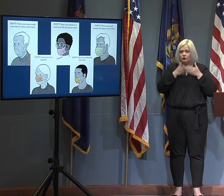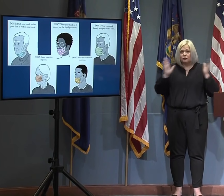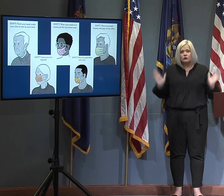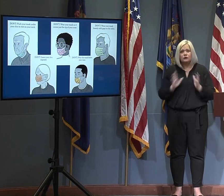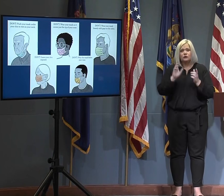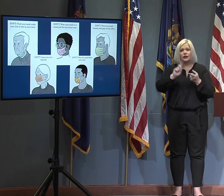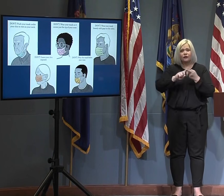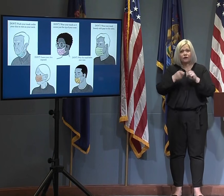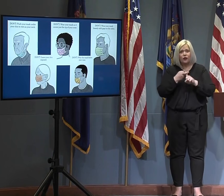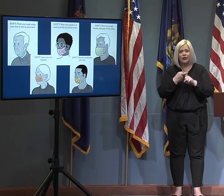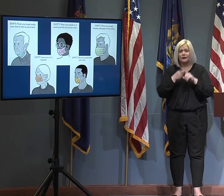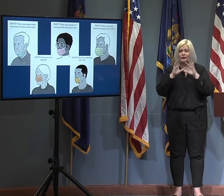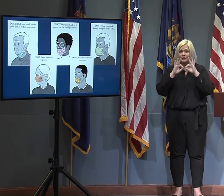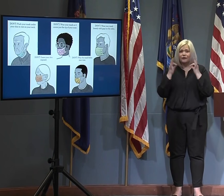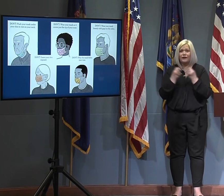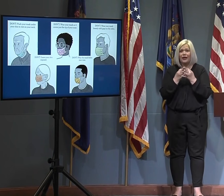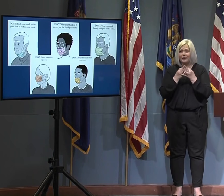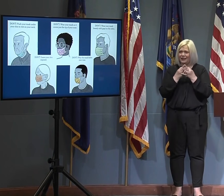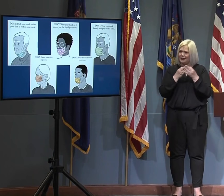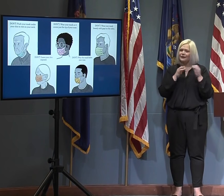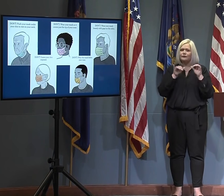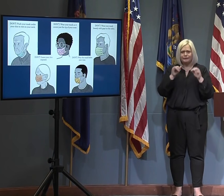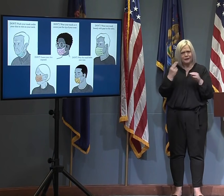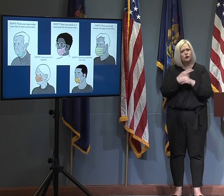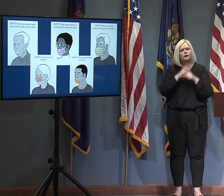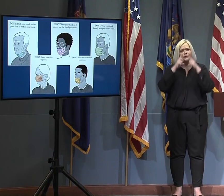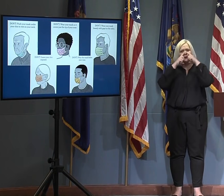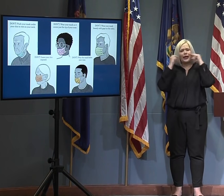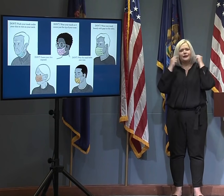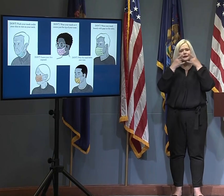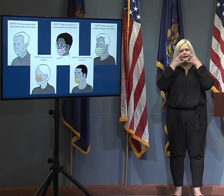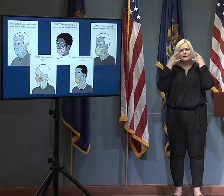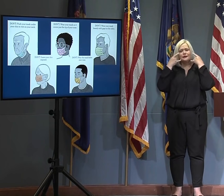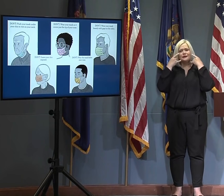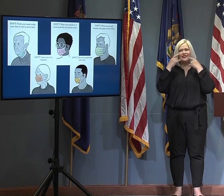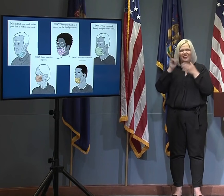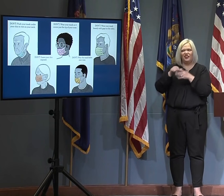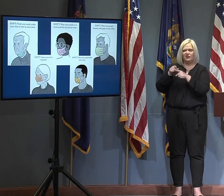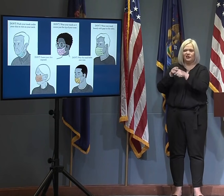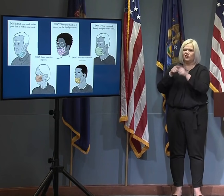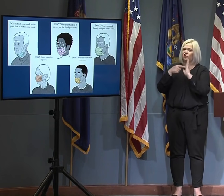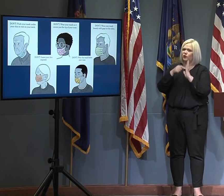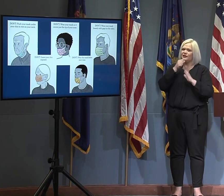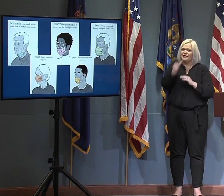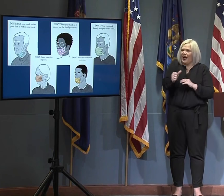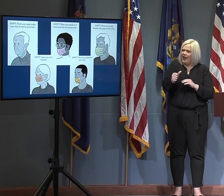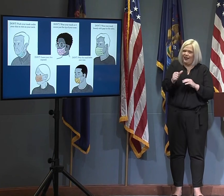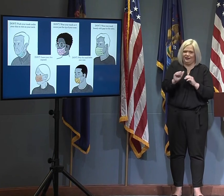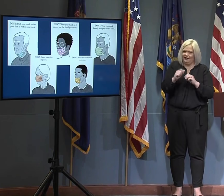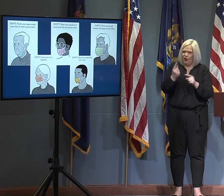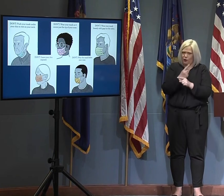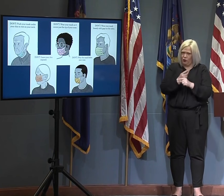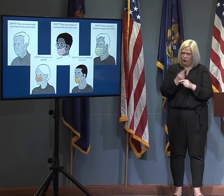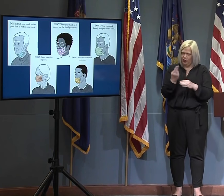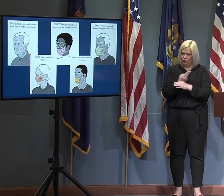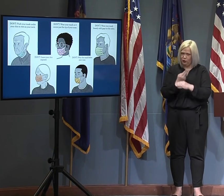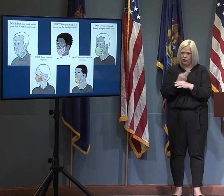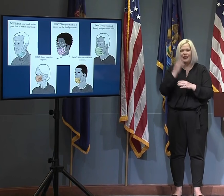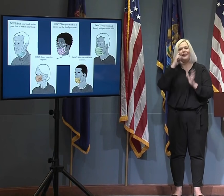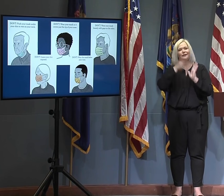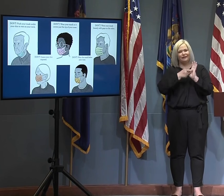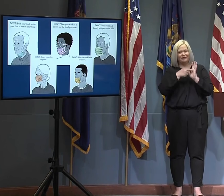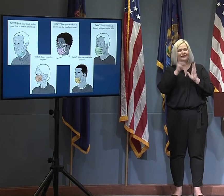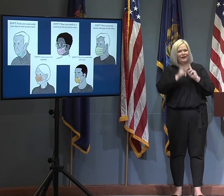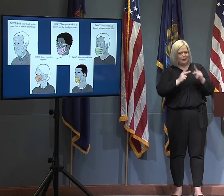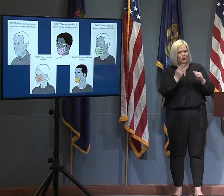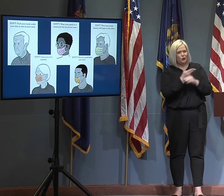your friends and relatives to do the same. These are some pictures of how not to wear a mask, and I know you've seen people wearing it wrong.